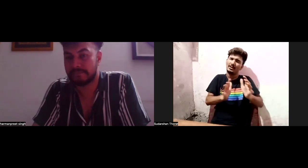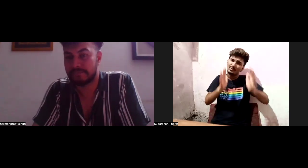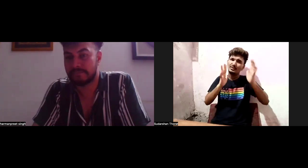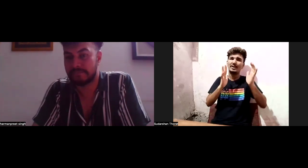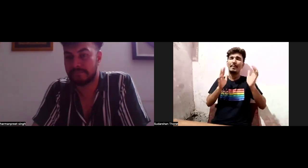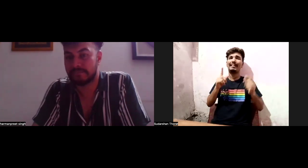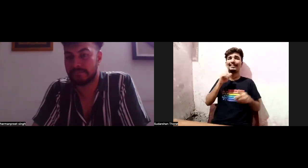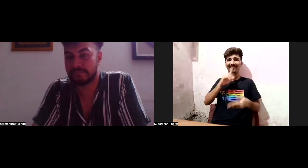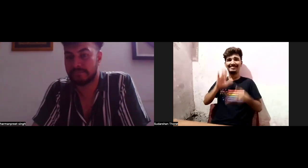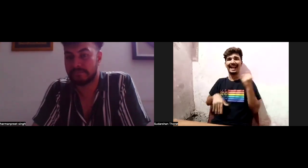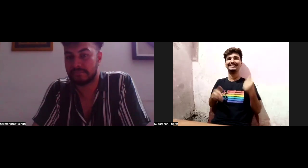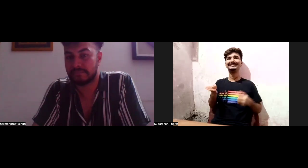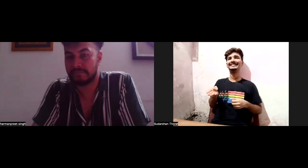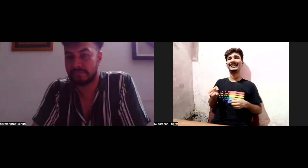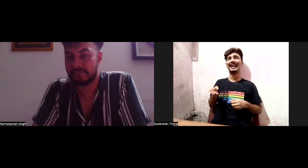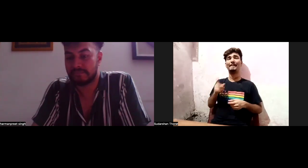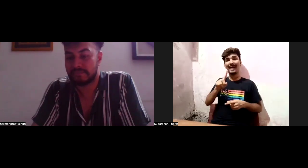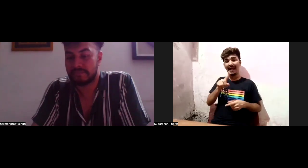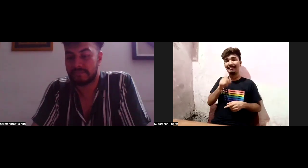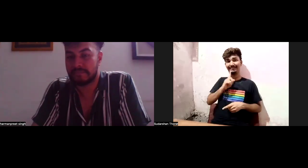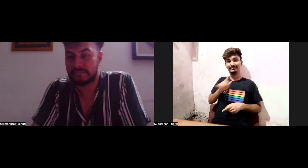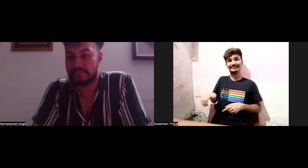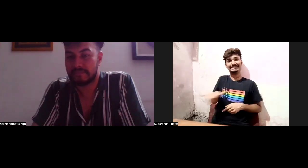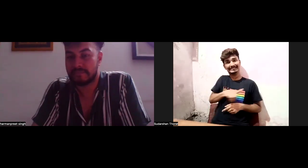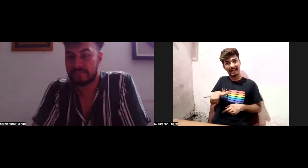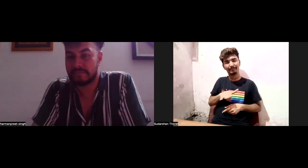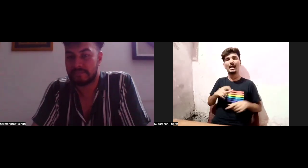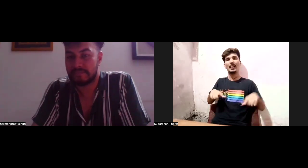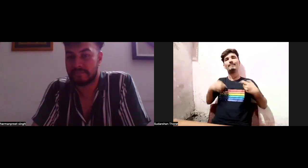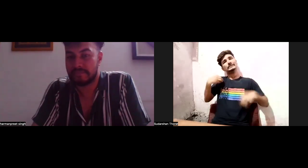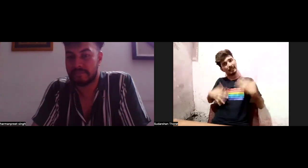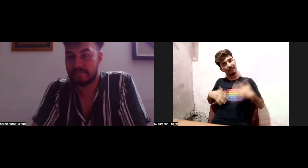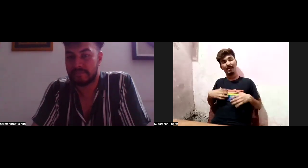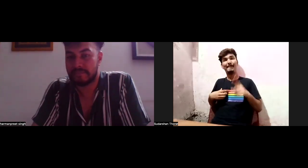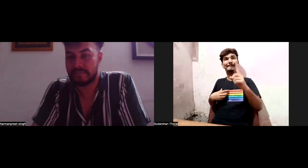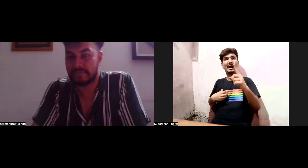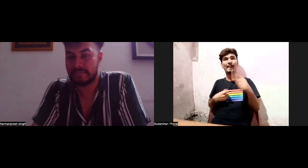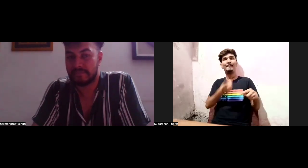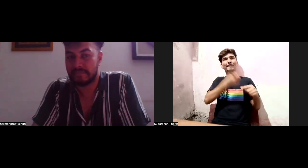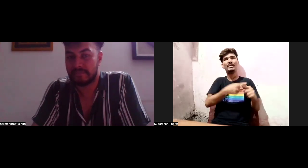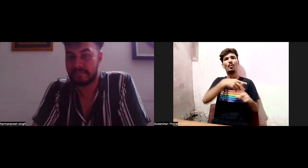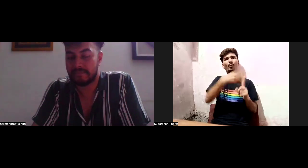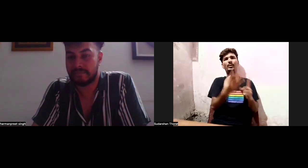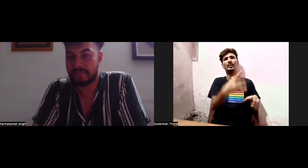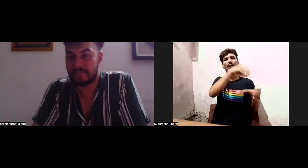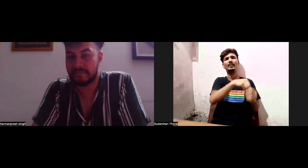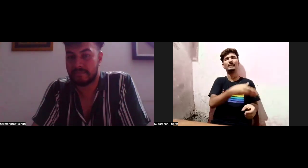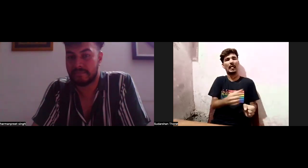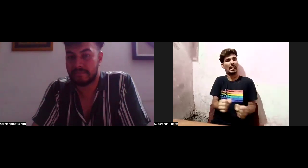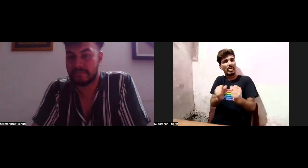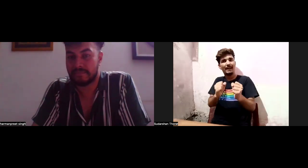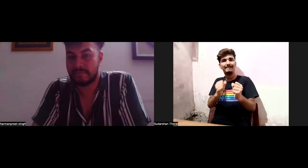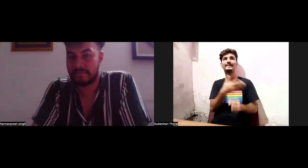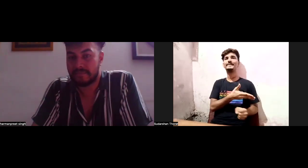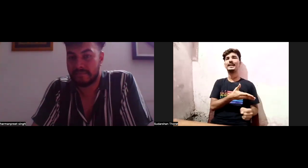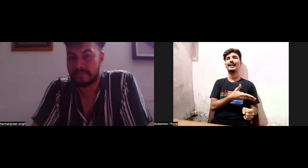deaf person is a queer itself, then again they have the double disadvantage, right? They are suffering from their